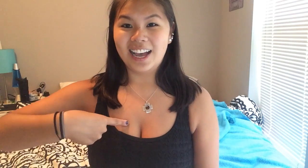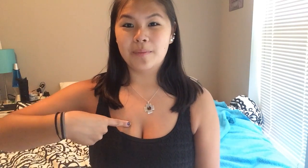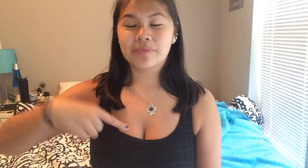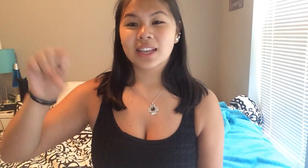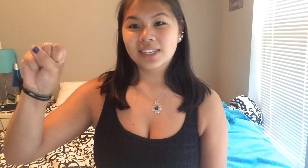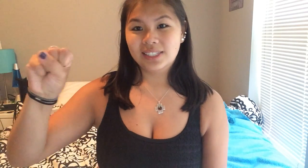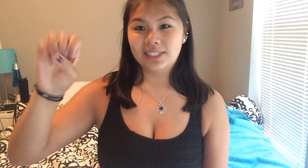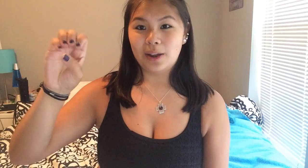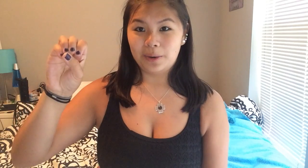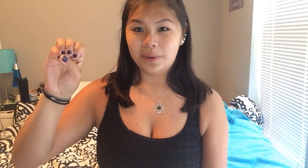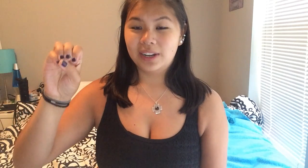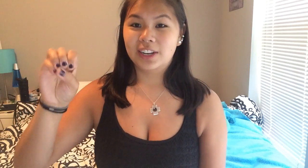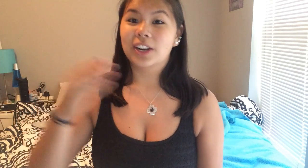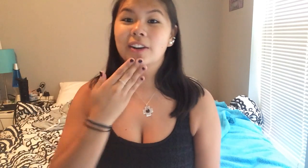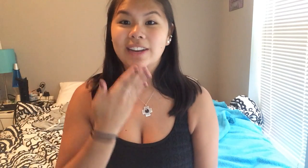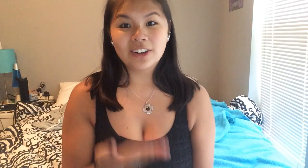I'm so grateful, like